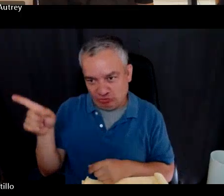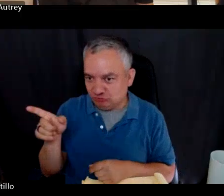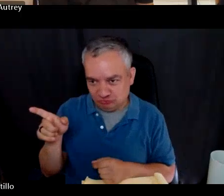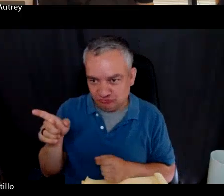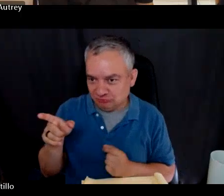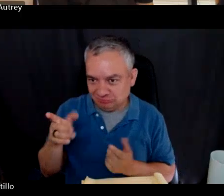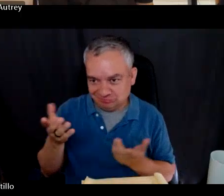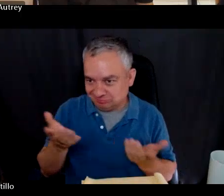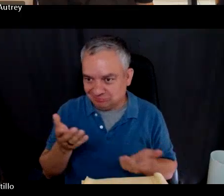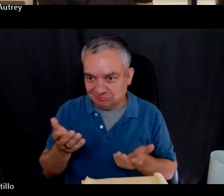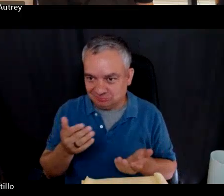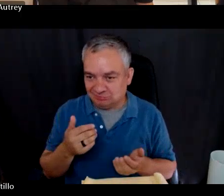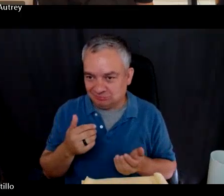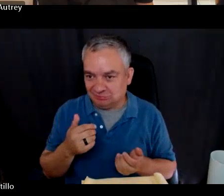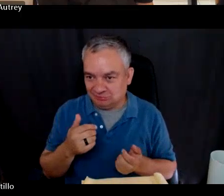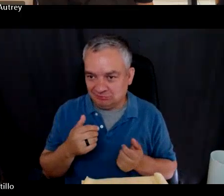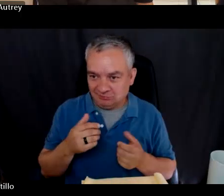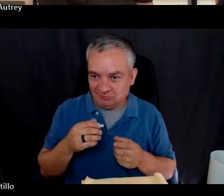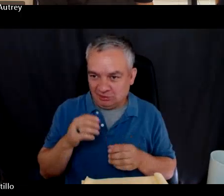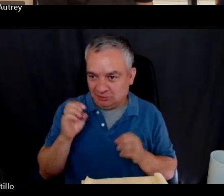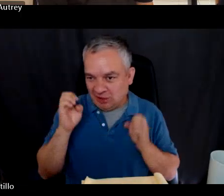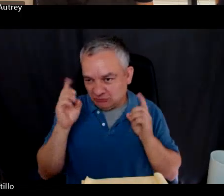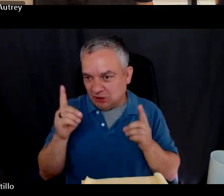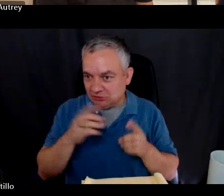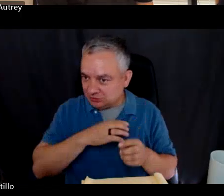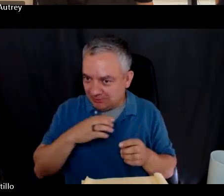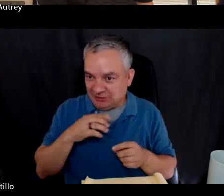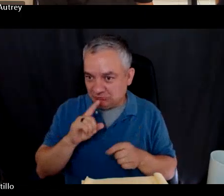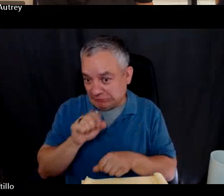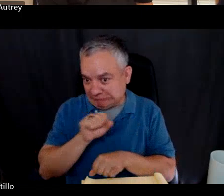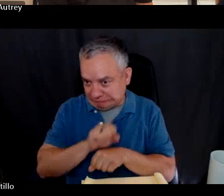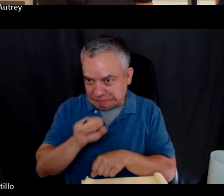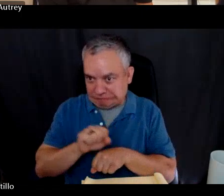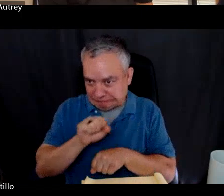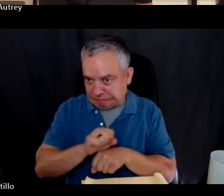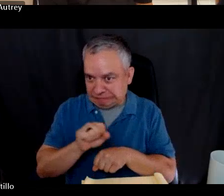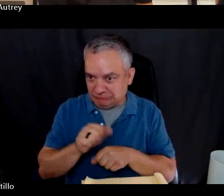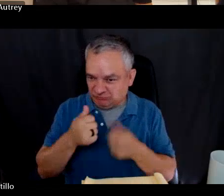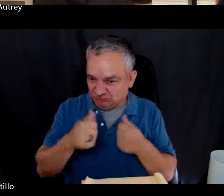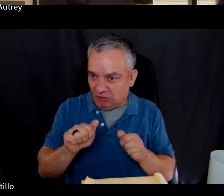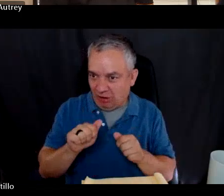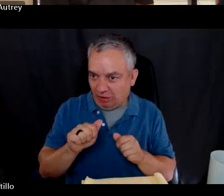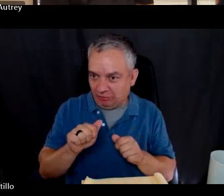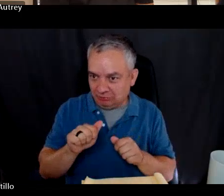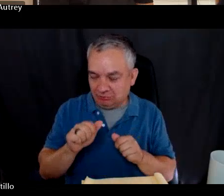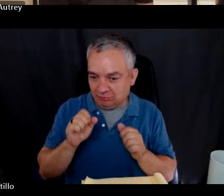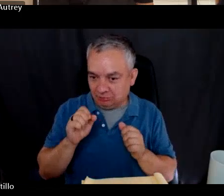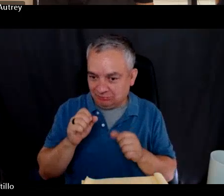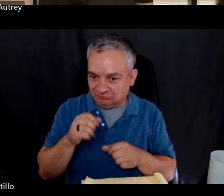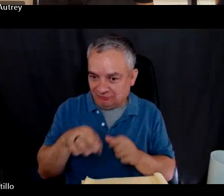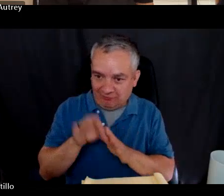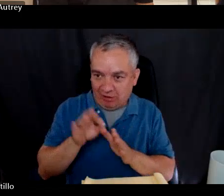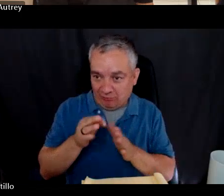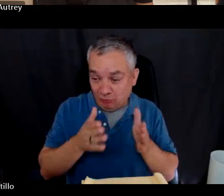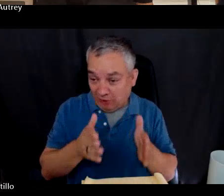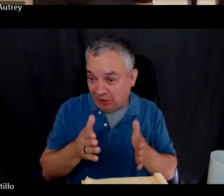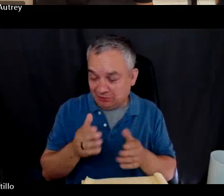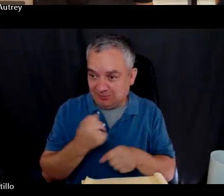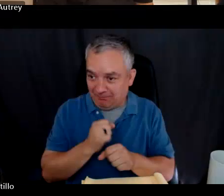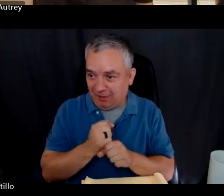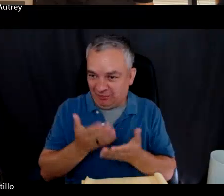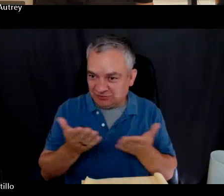addressing is not a similar situation. It is it's a similar situation. That's okay. So is a similar situation